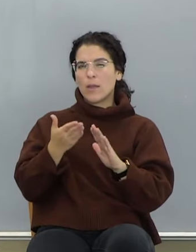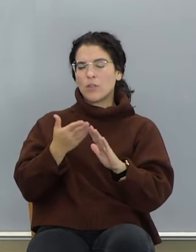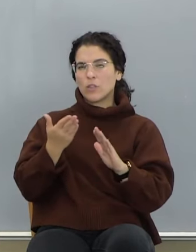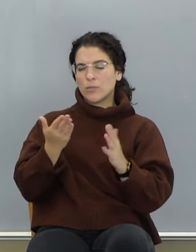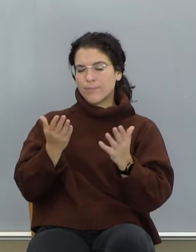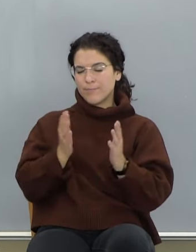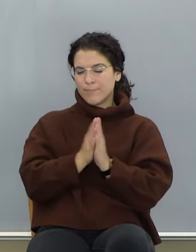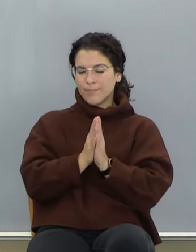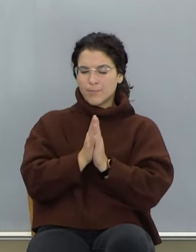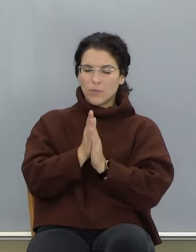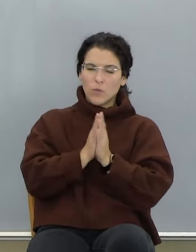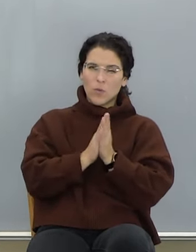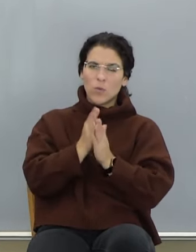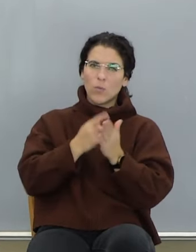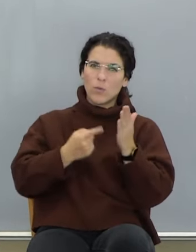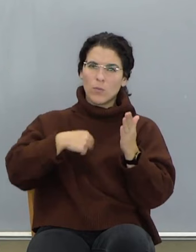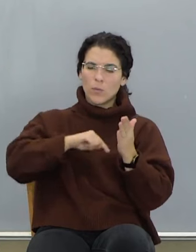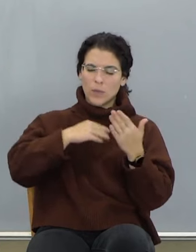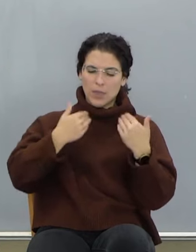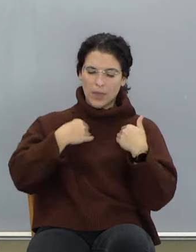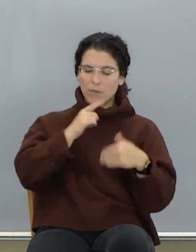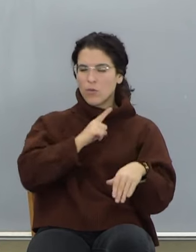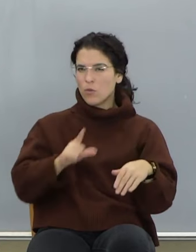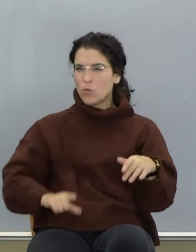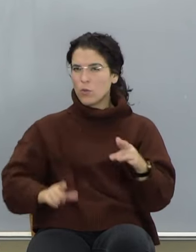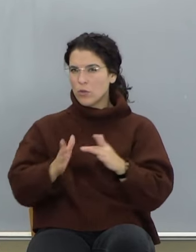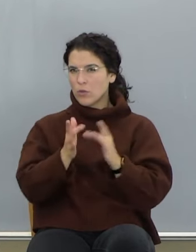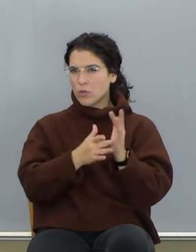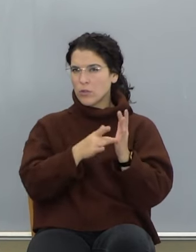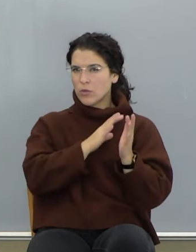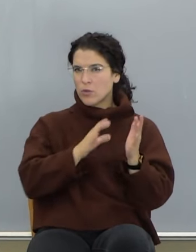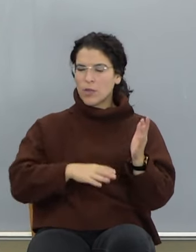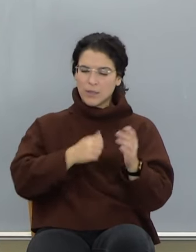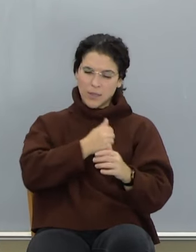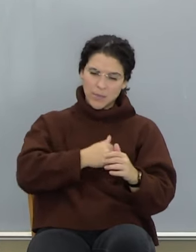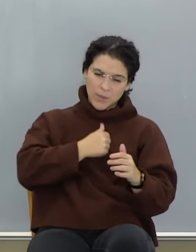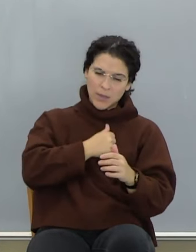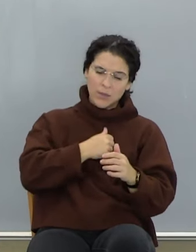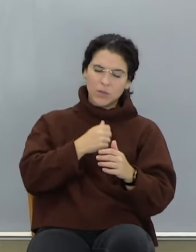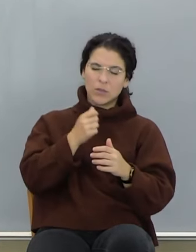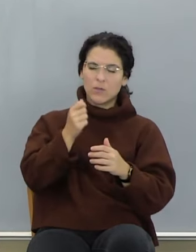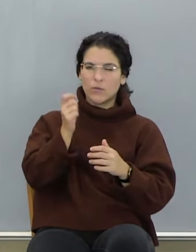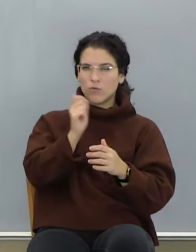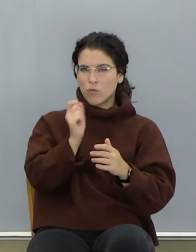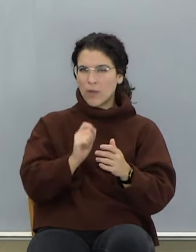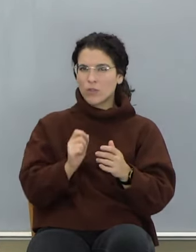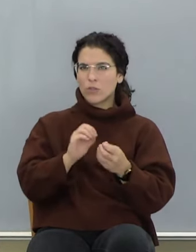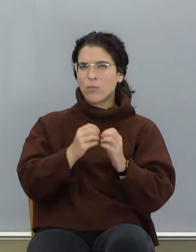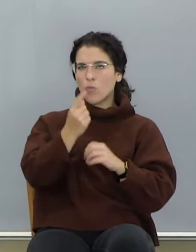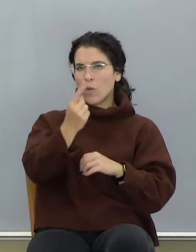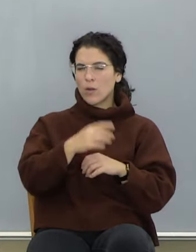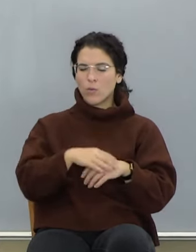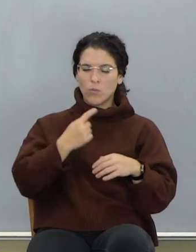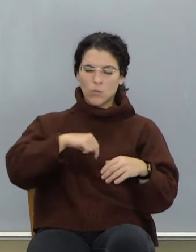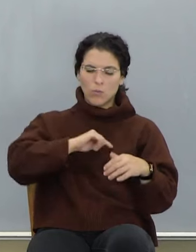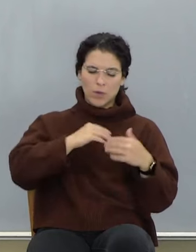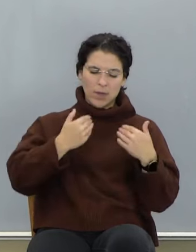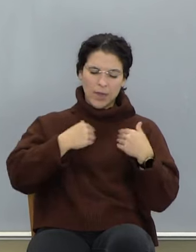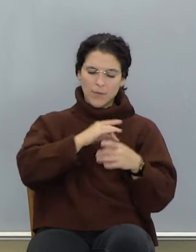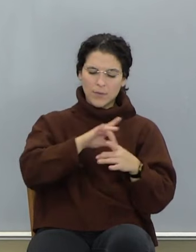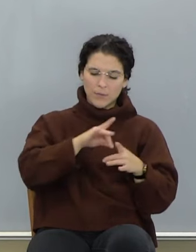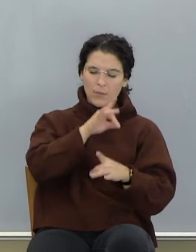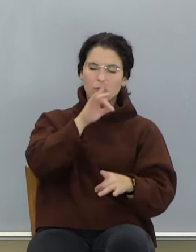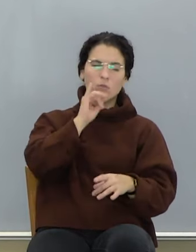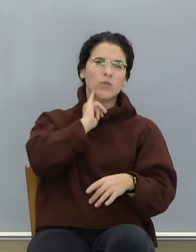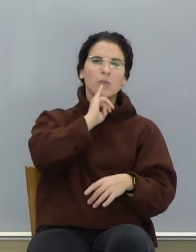So what we have, here's the Lord Jesus. I apologize for scratching out the number. So we have Israel's spiritual